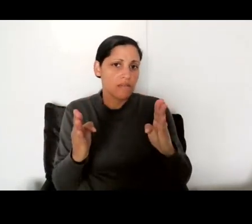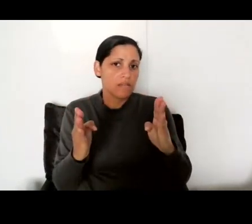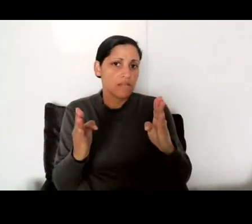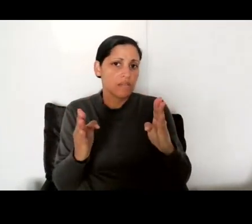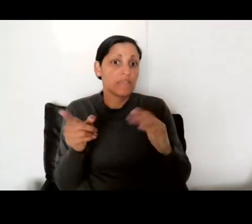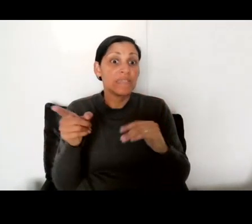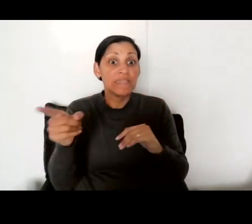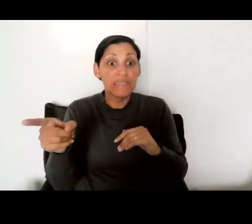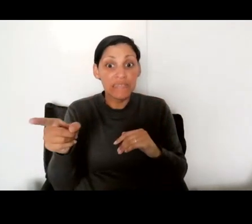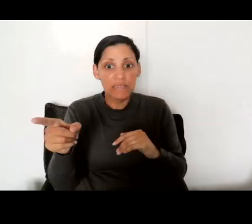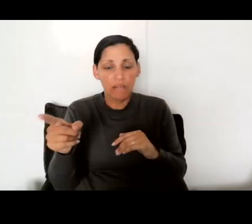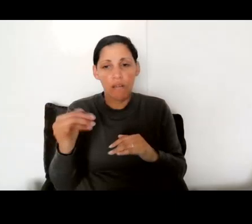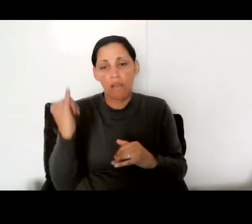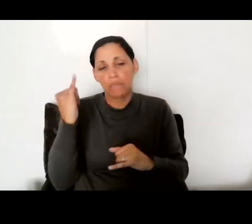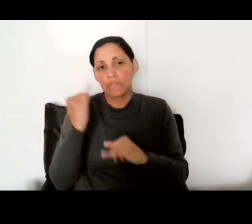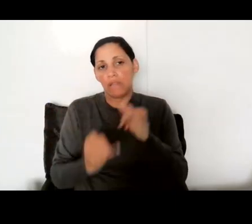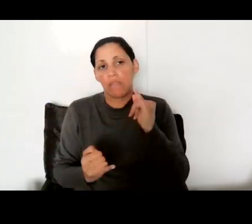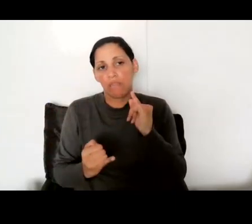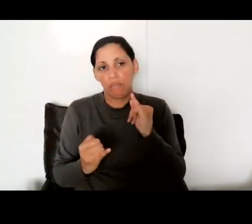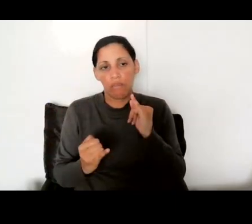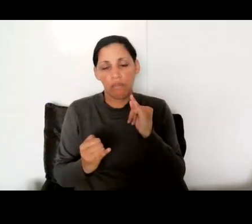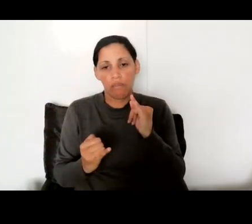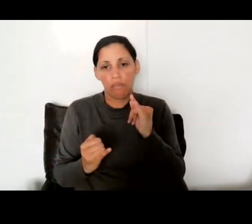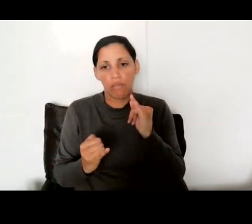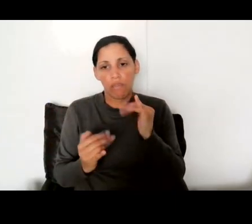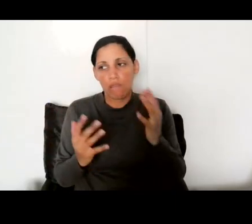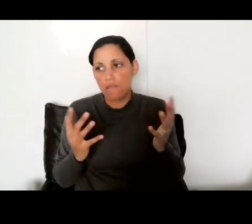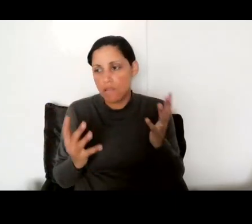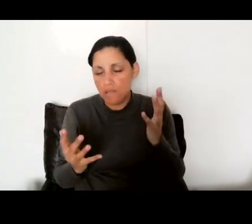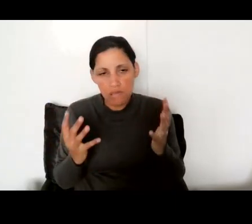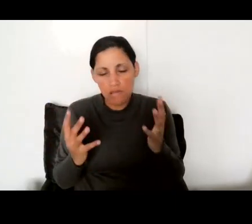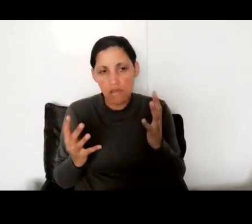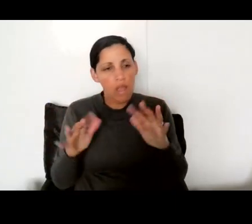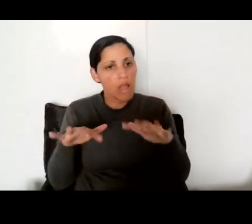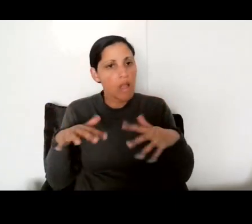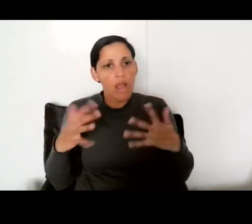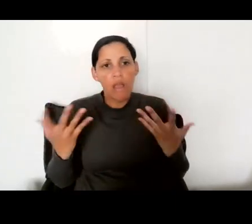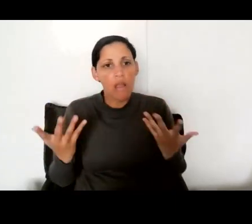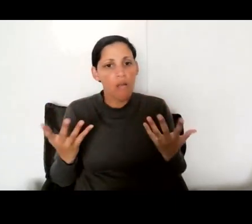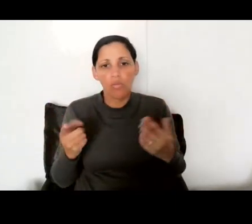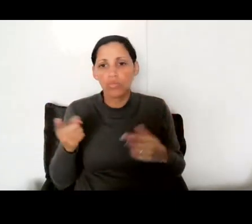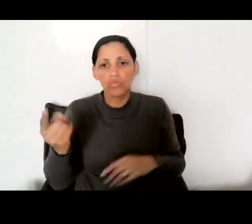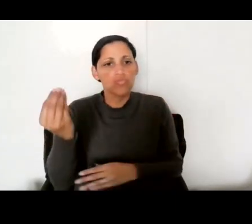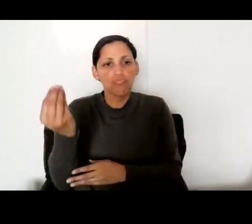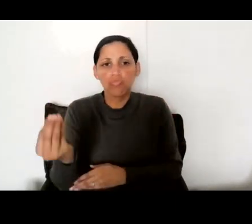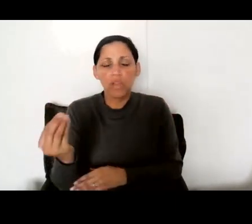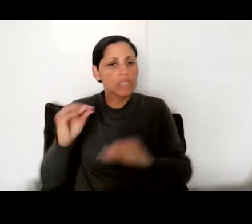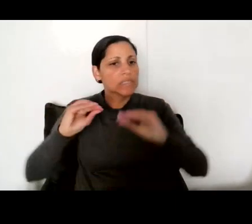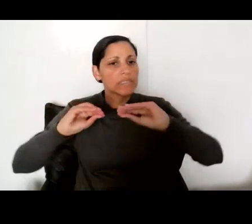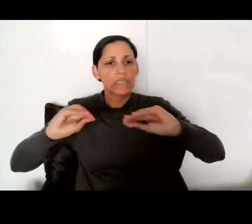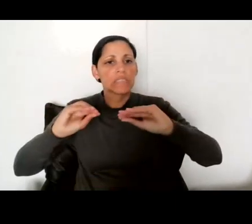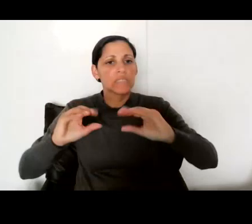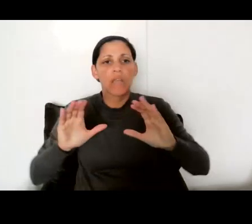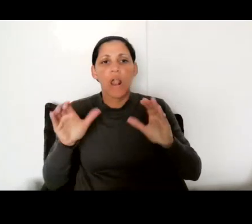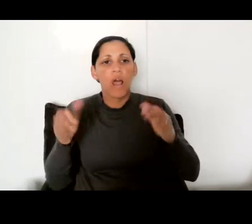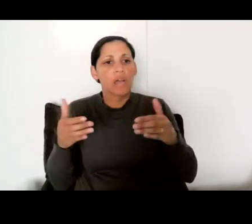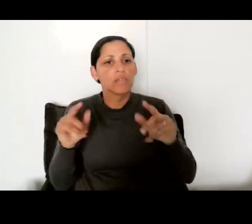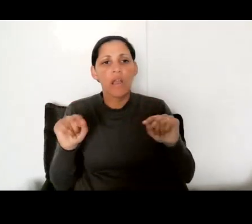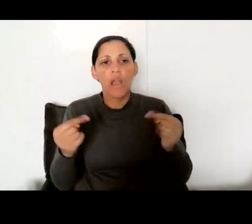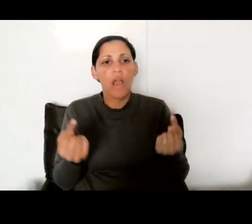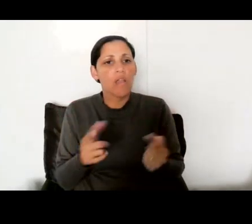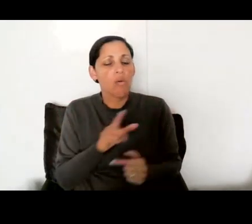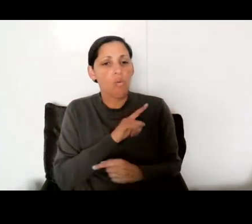mistaken to be saying this child cannot be taught in class because of how they